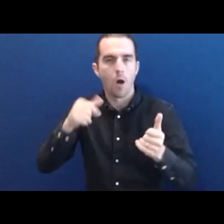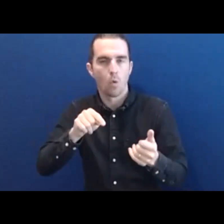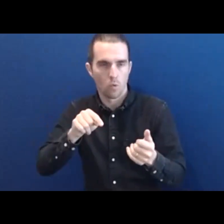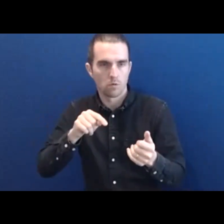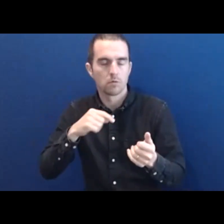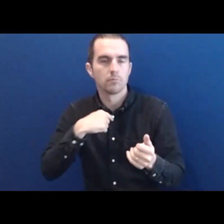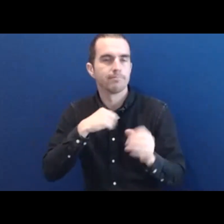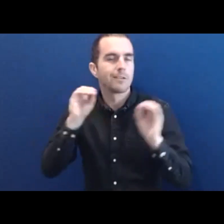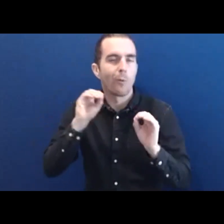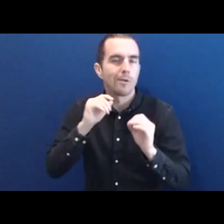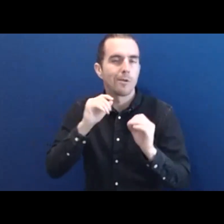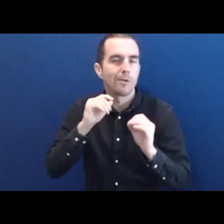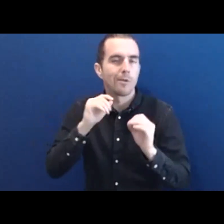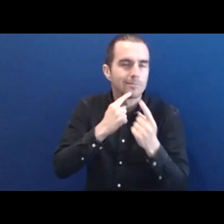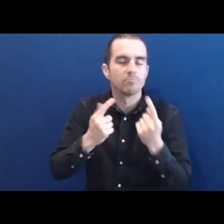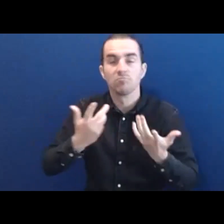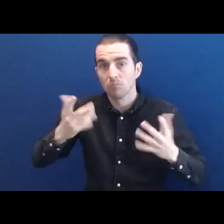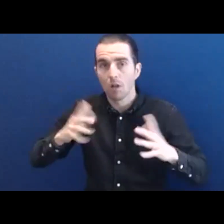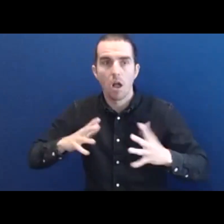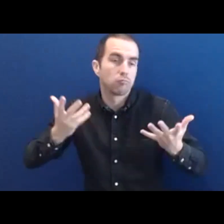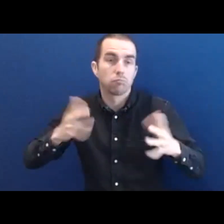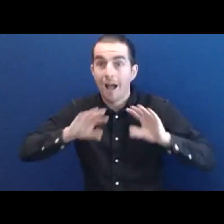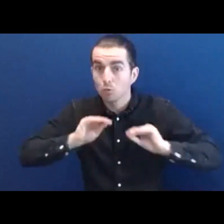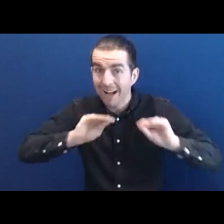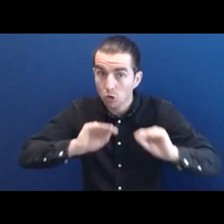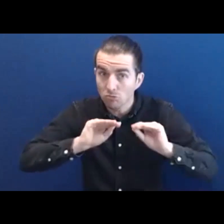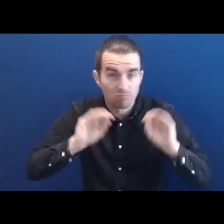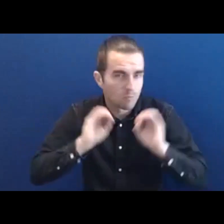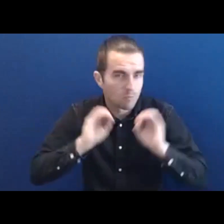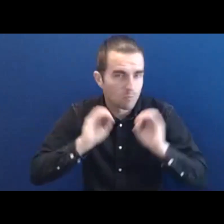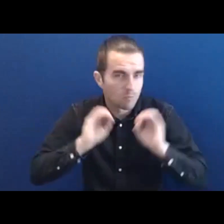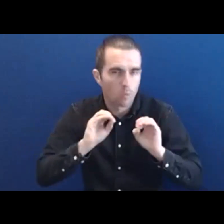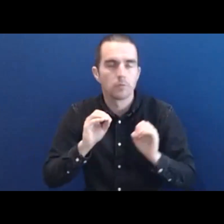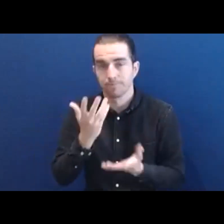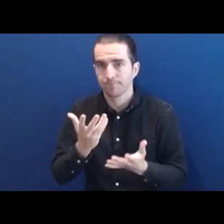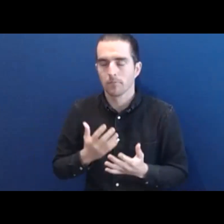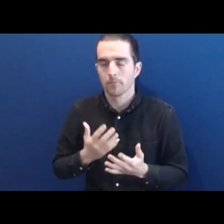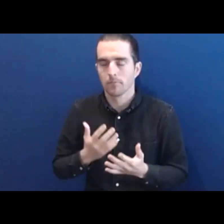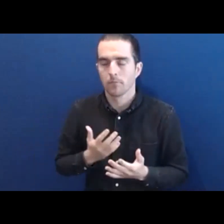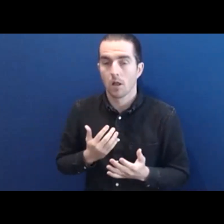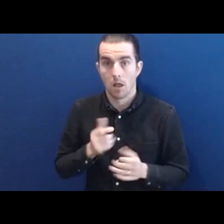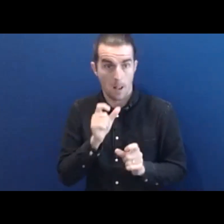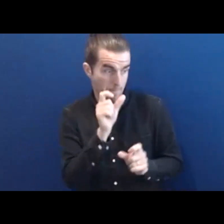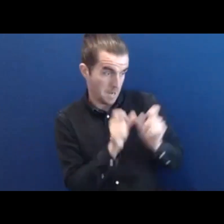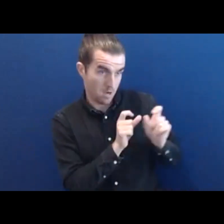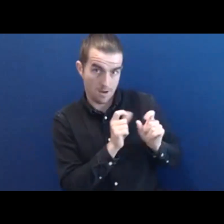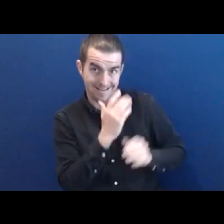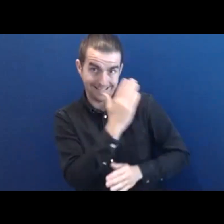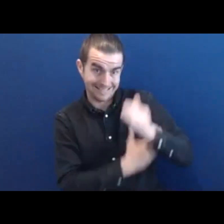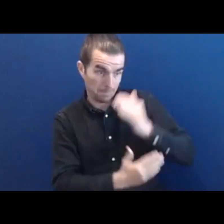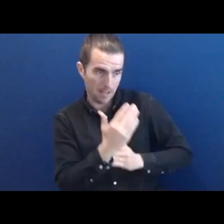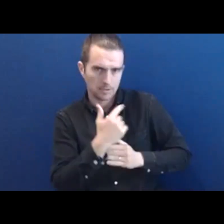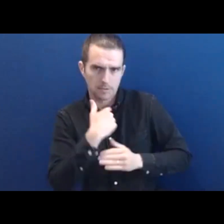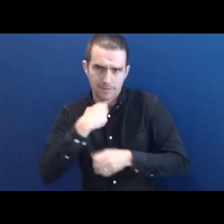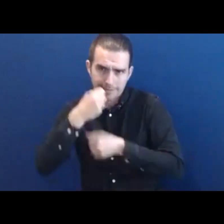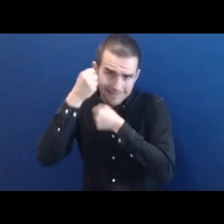network of persons with disabilities, we have been lobbying for the signing of inclusive